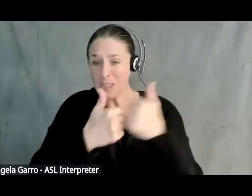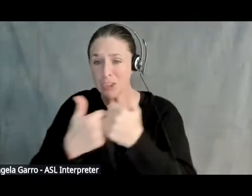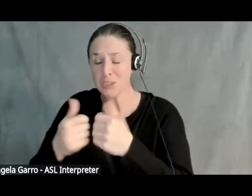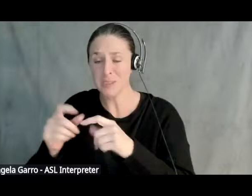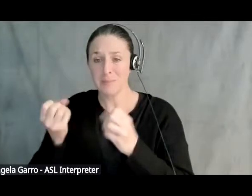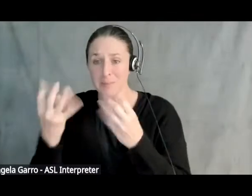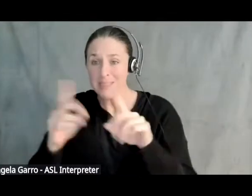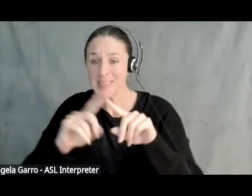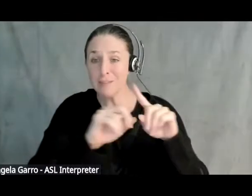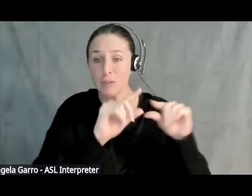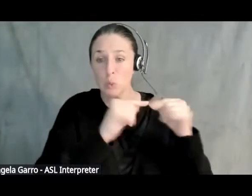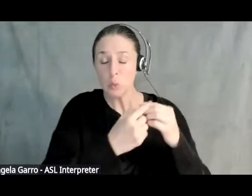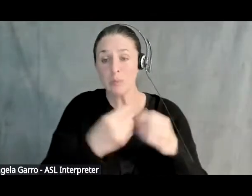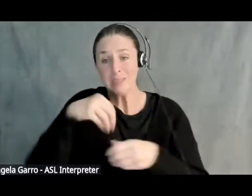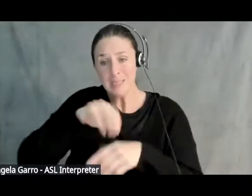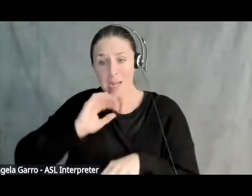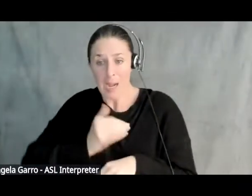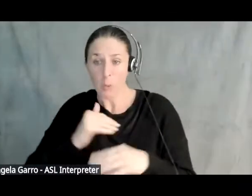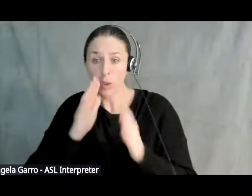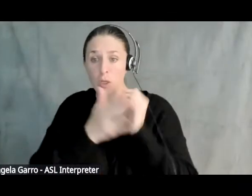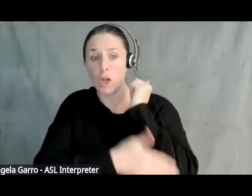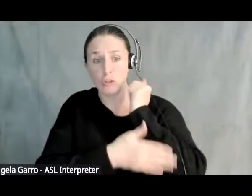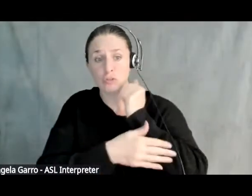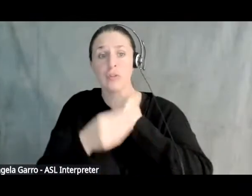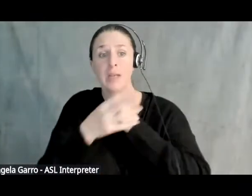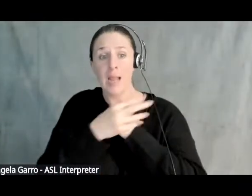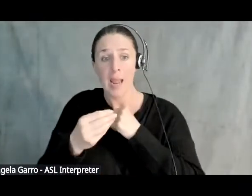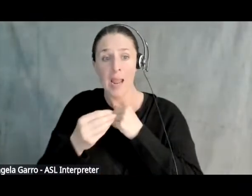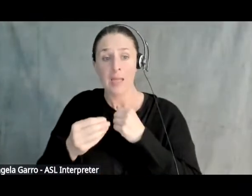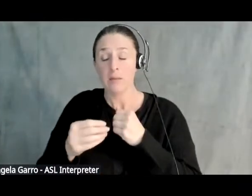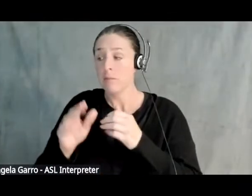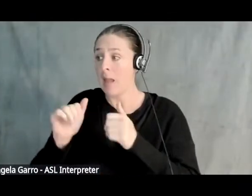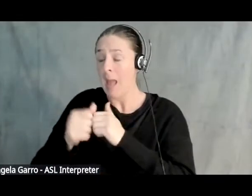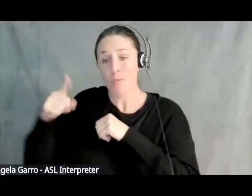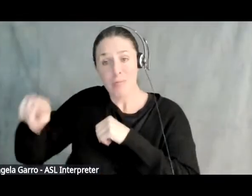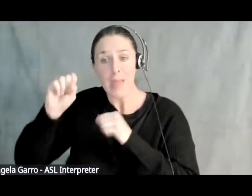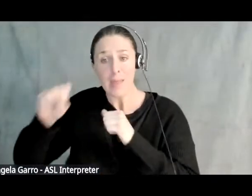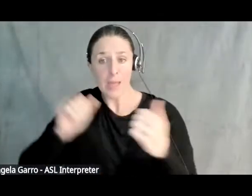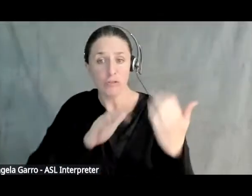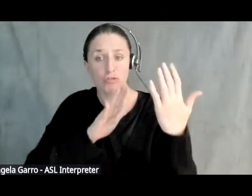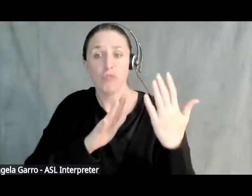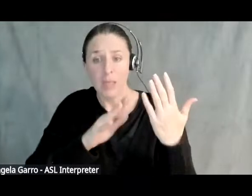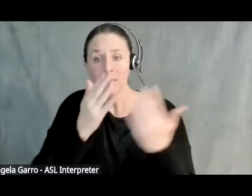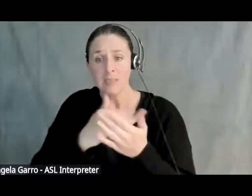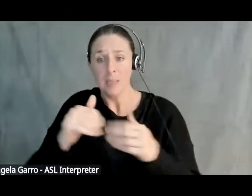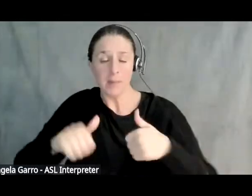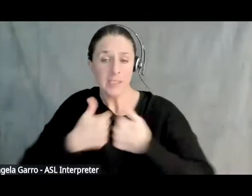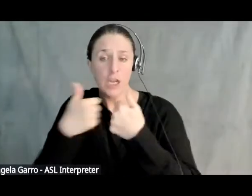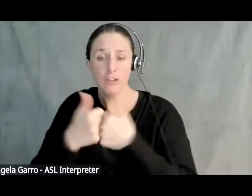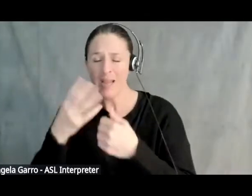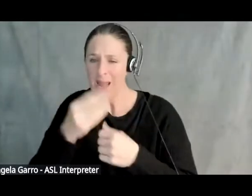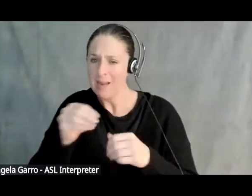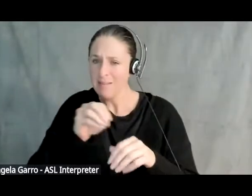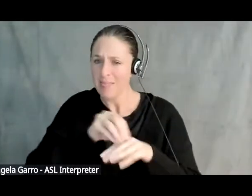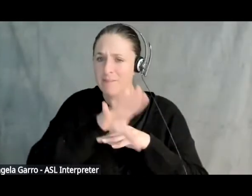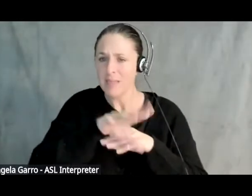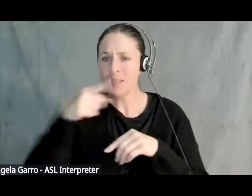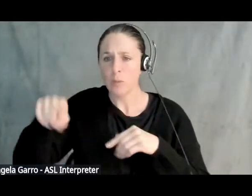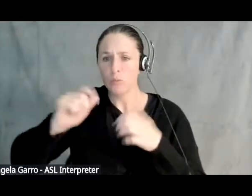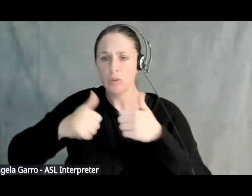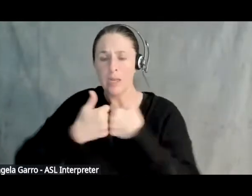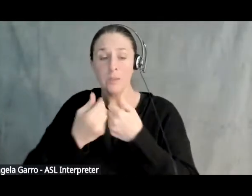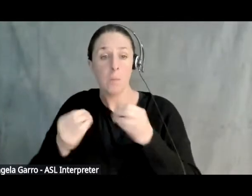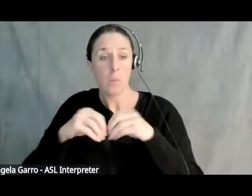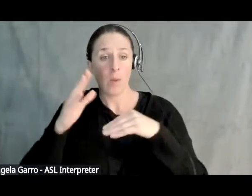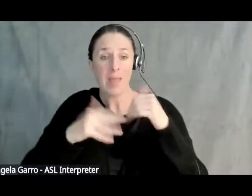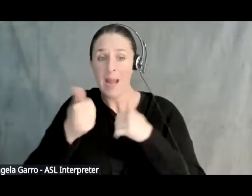our country, but the roles my daughters could play in addressing some of those challenges and the effects of those challenges. But more than anything, my